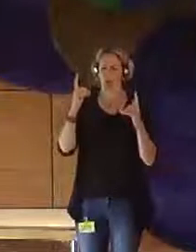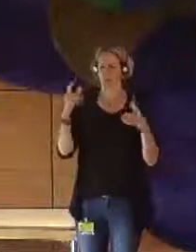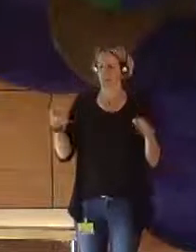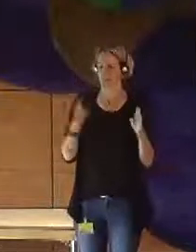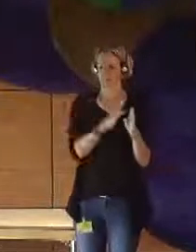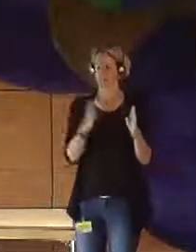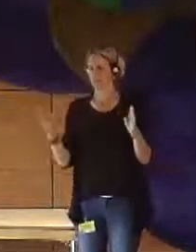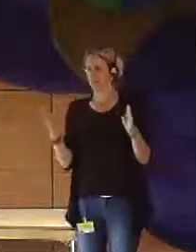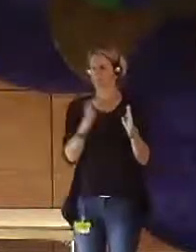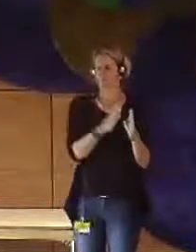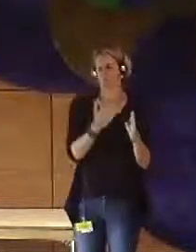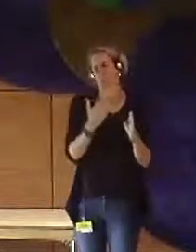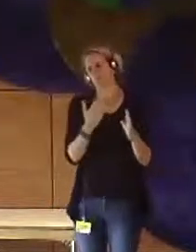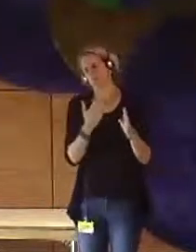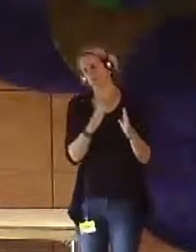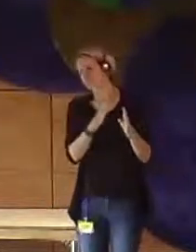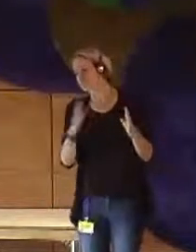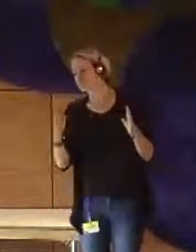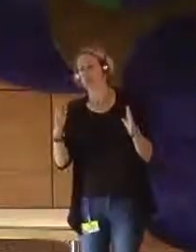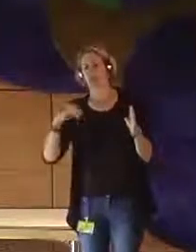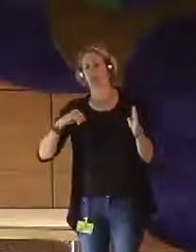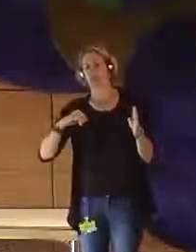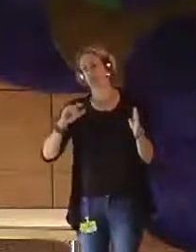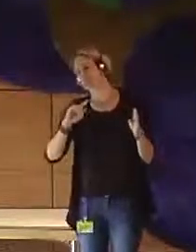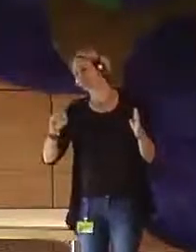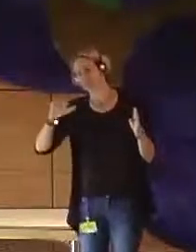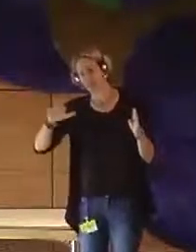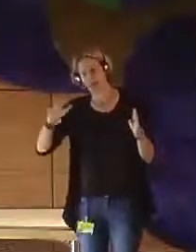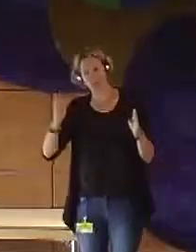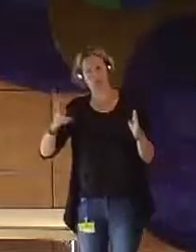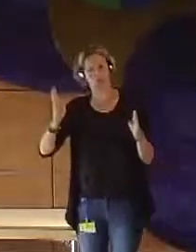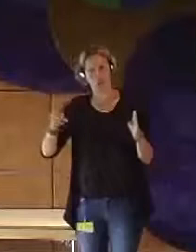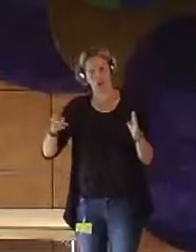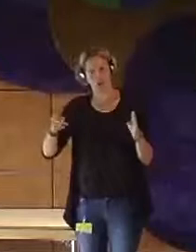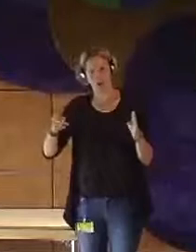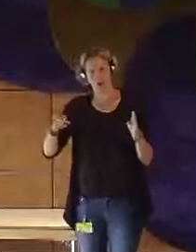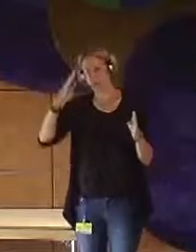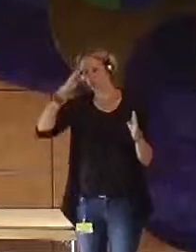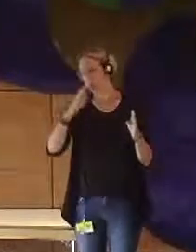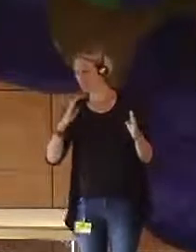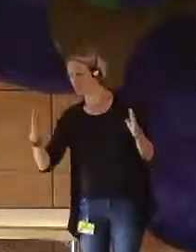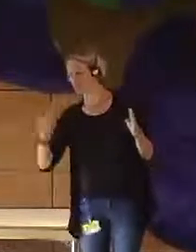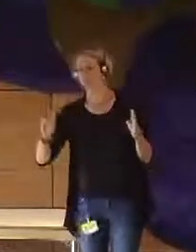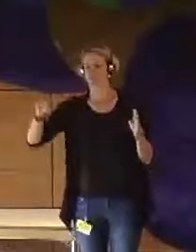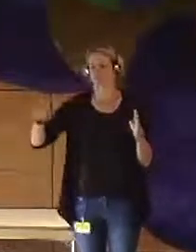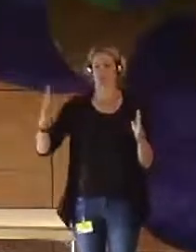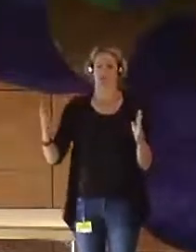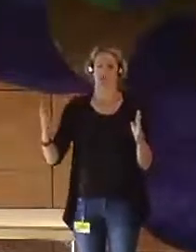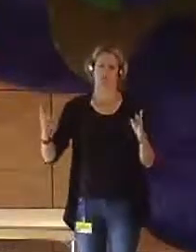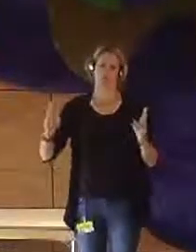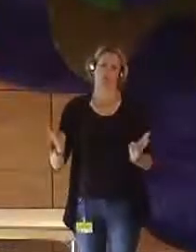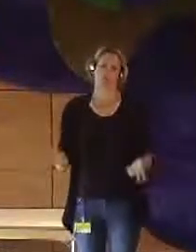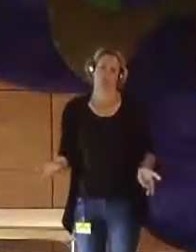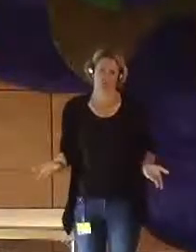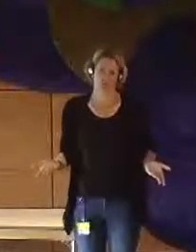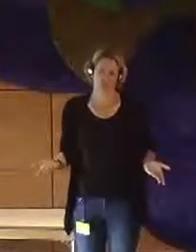up to 13 in a girl and up to 14 in a boy, and some people would say also girls should have